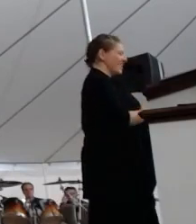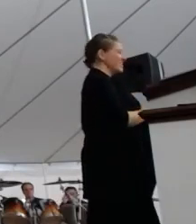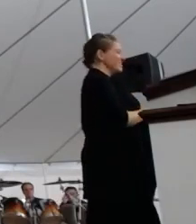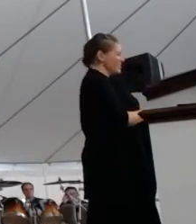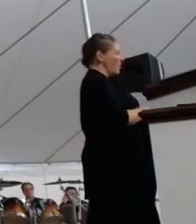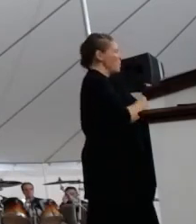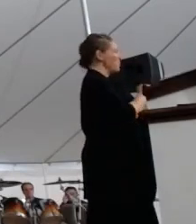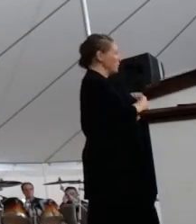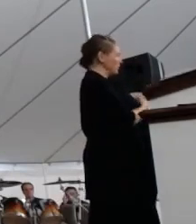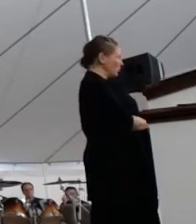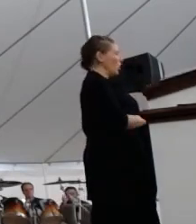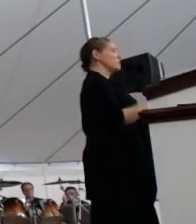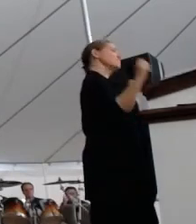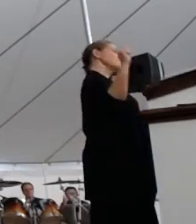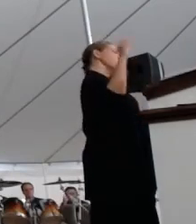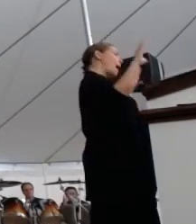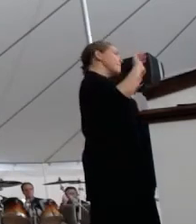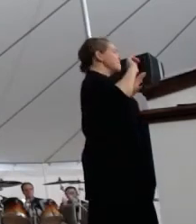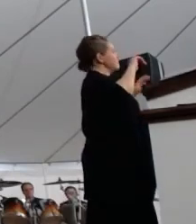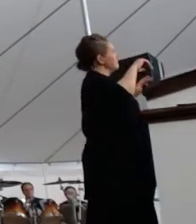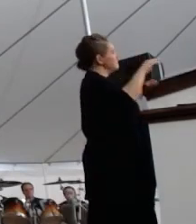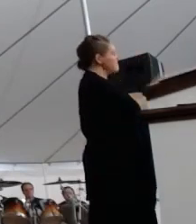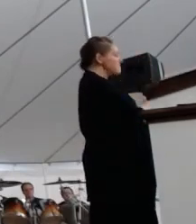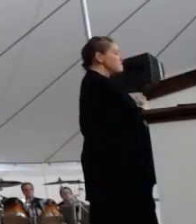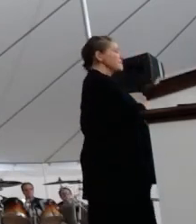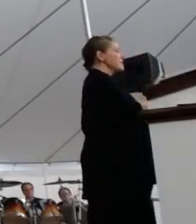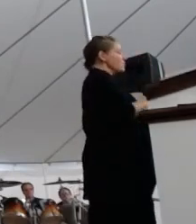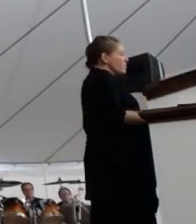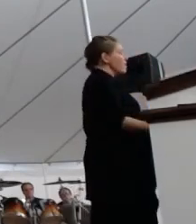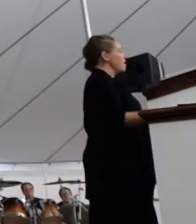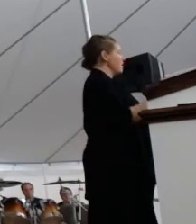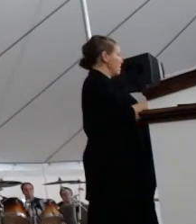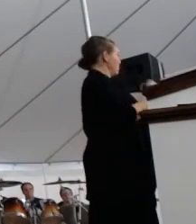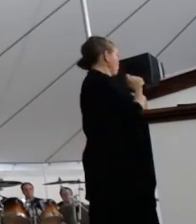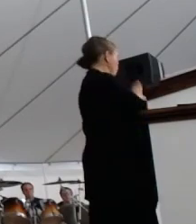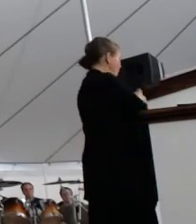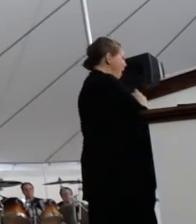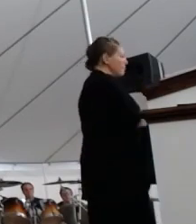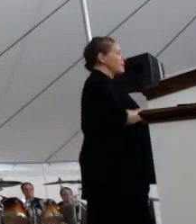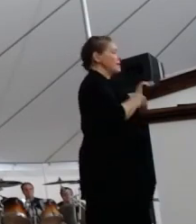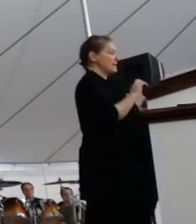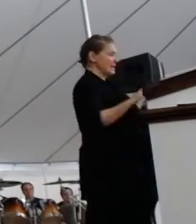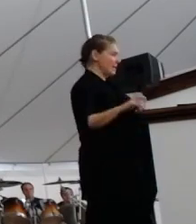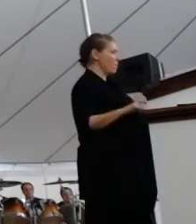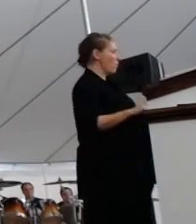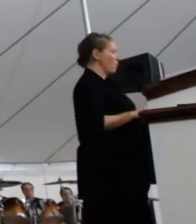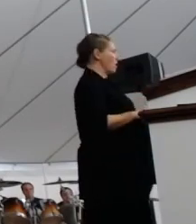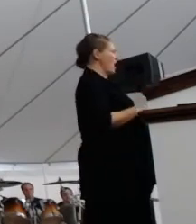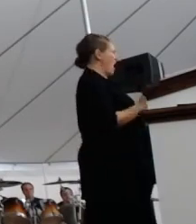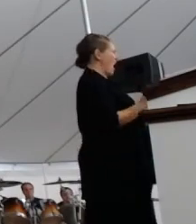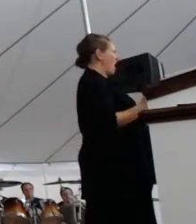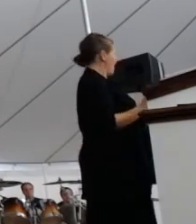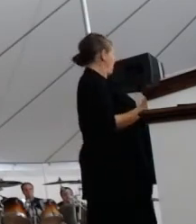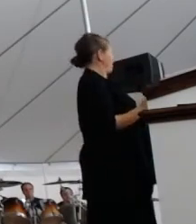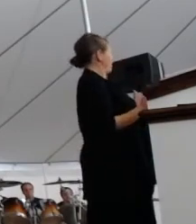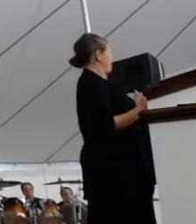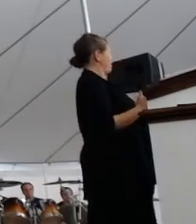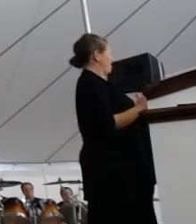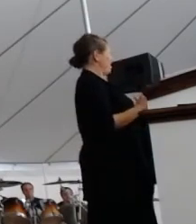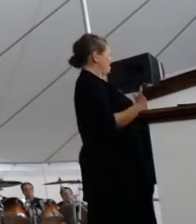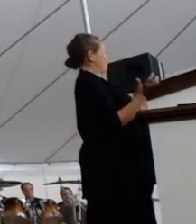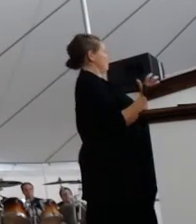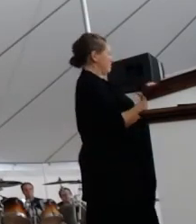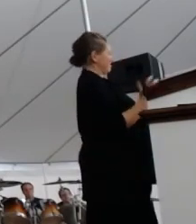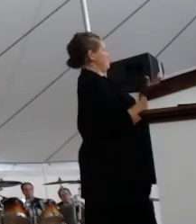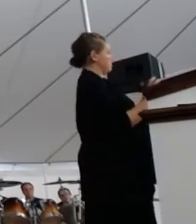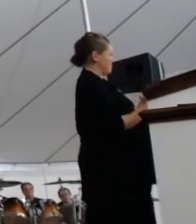started putting our PA equipment in and we started putting our drums in and our keyboards in. And all of a sudden, stuff started acting up. Right in the middle of